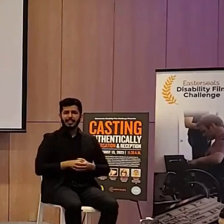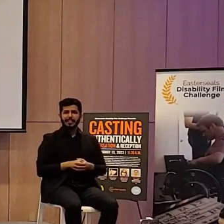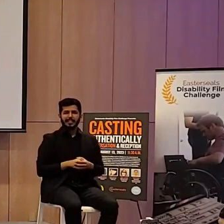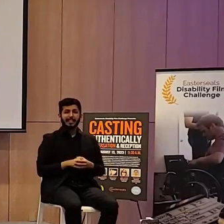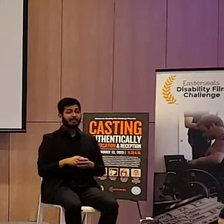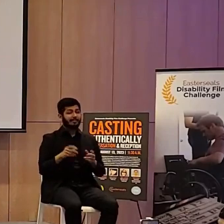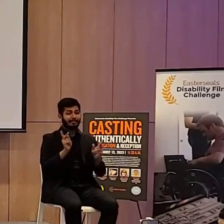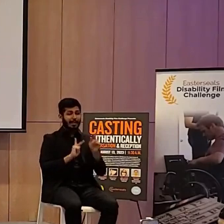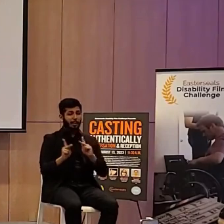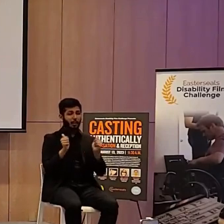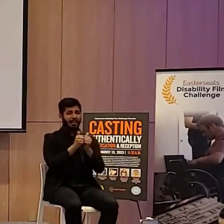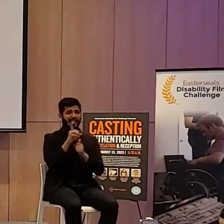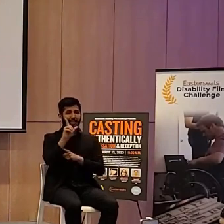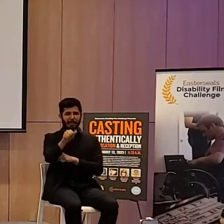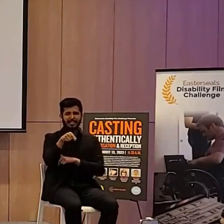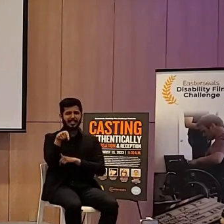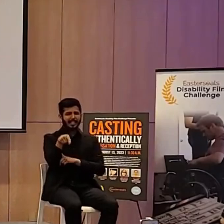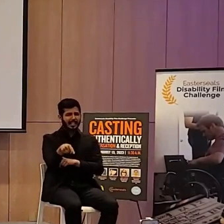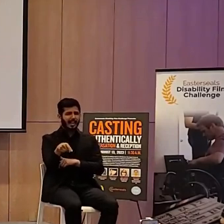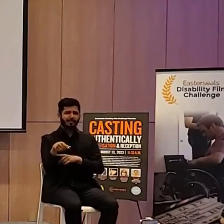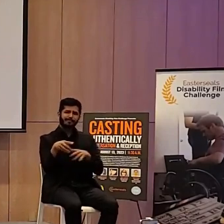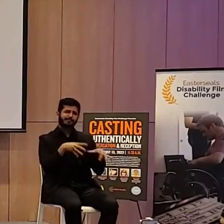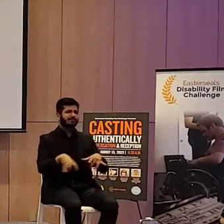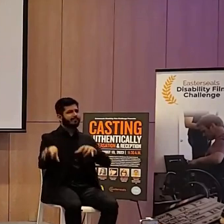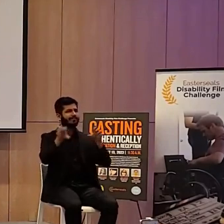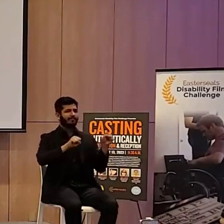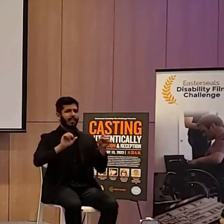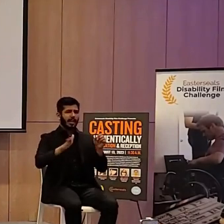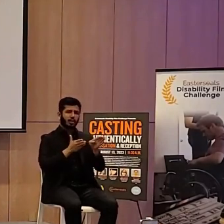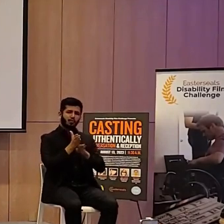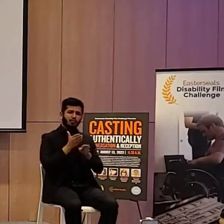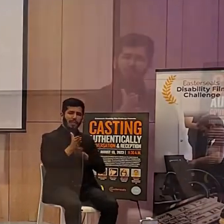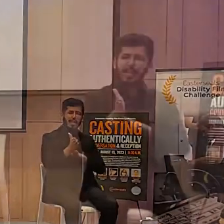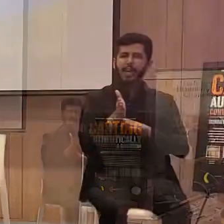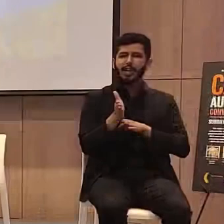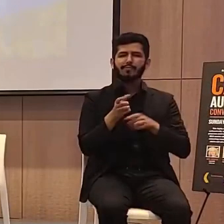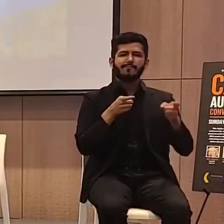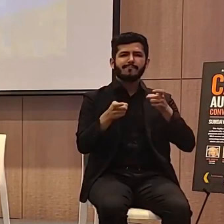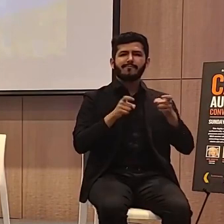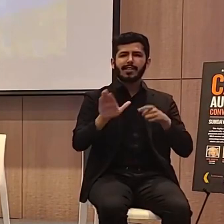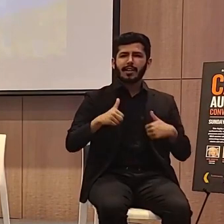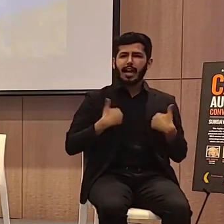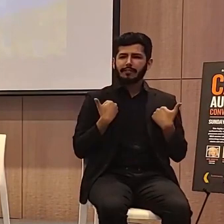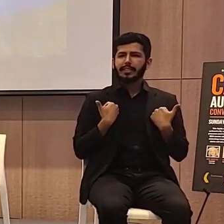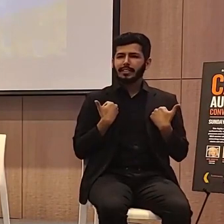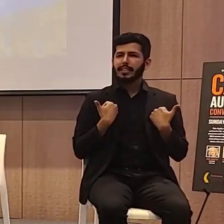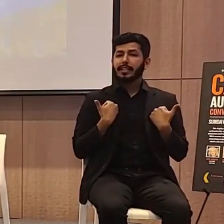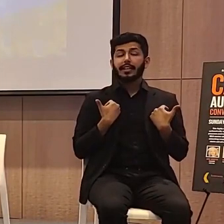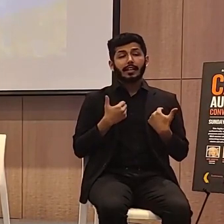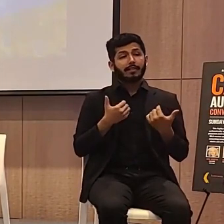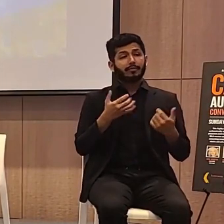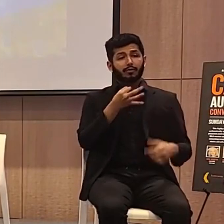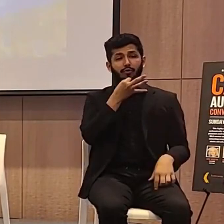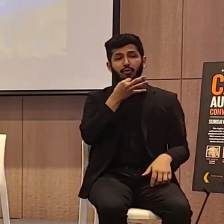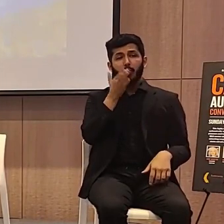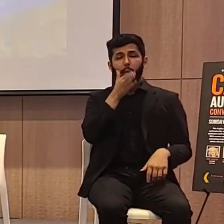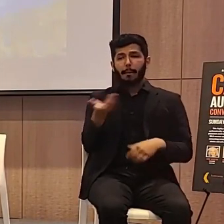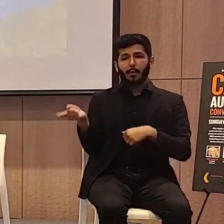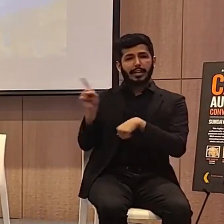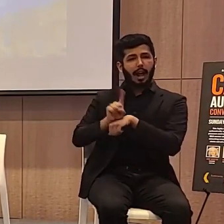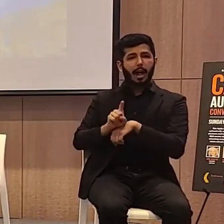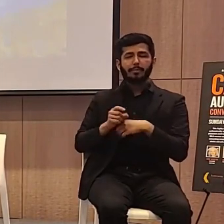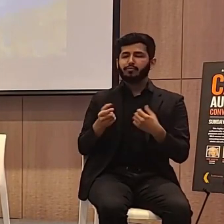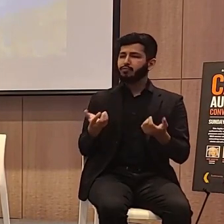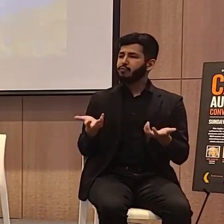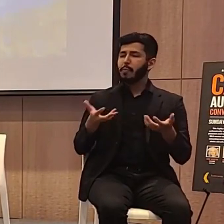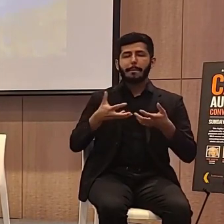people with disabilities taking their career in their own hands. And I am about to bring up some of the biggest casting